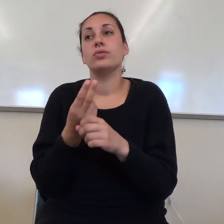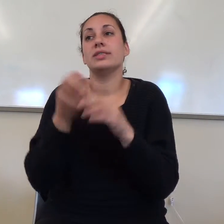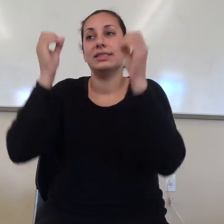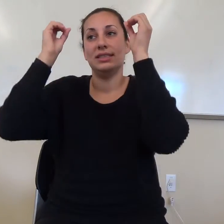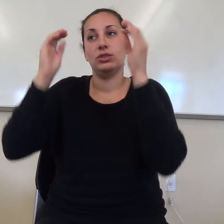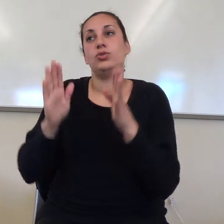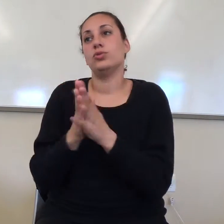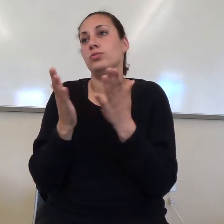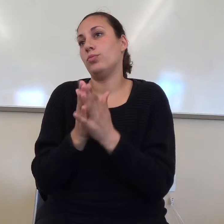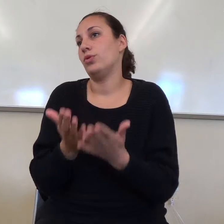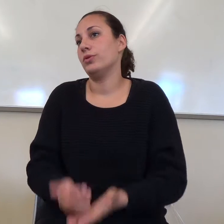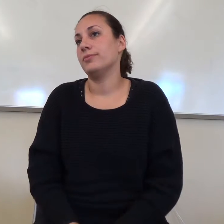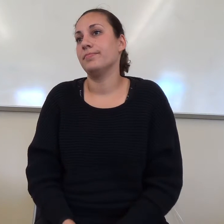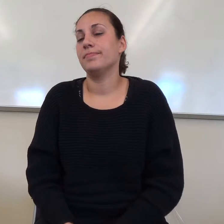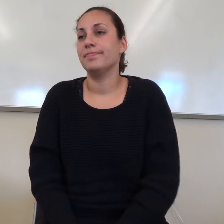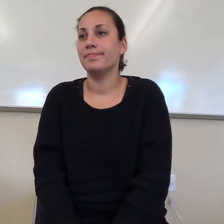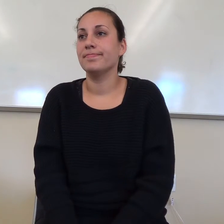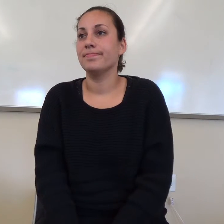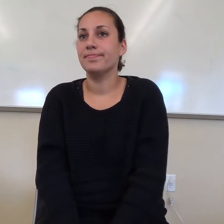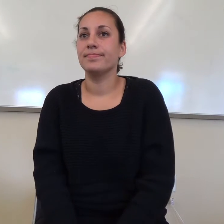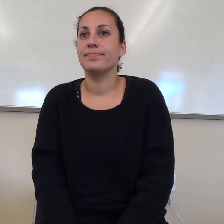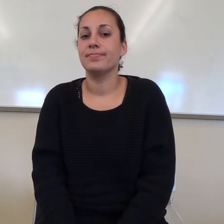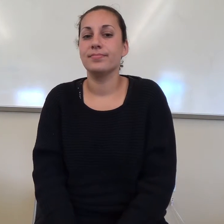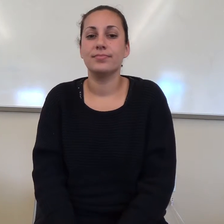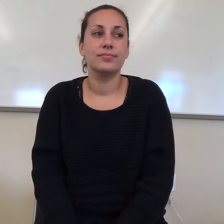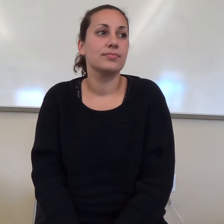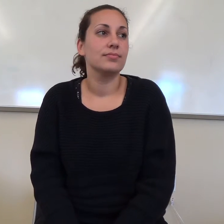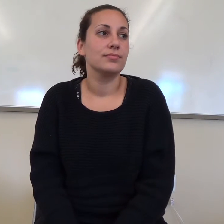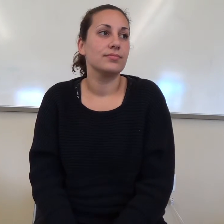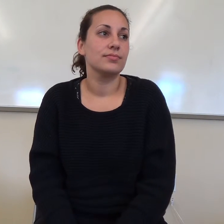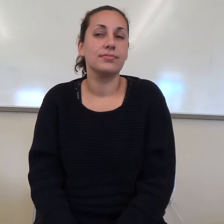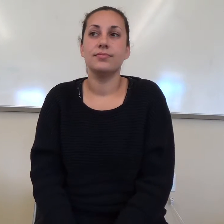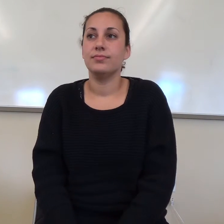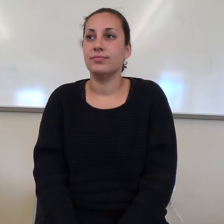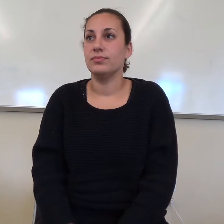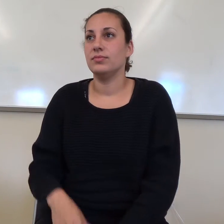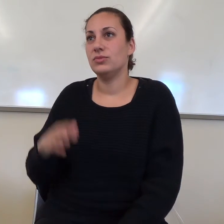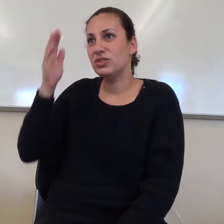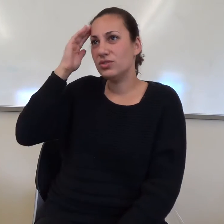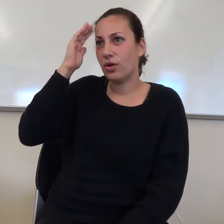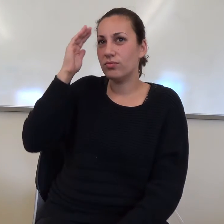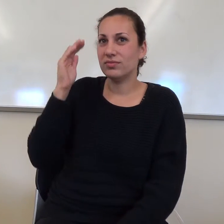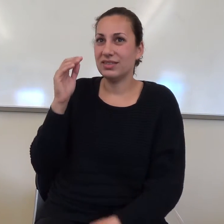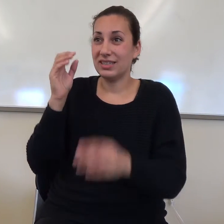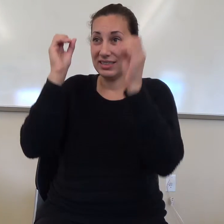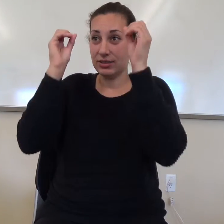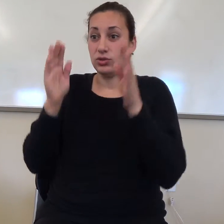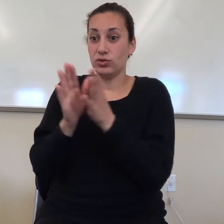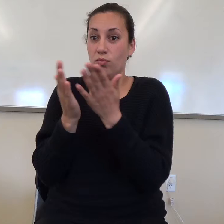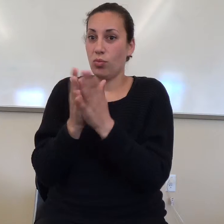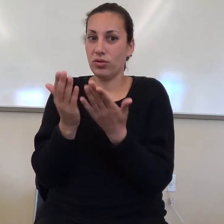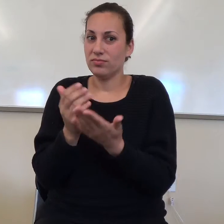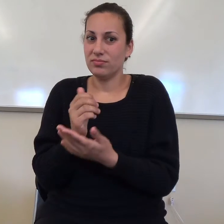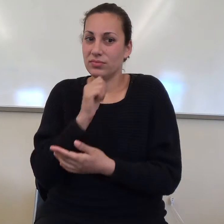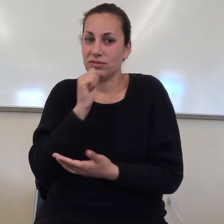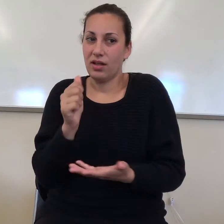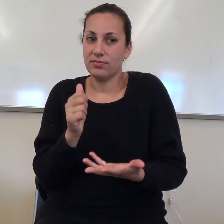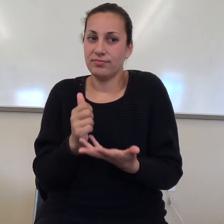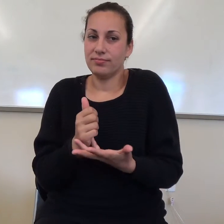to correct the papers. So yeah, because it isn't ideal. It's not necessarily sure.